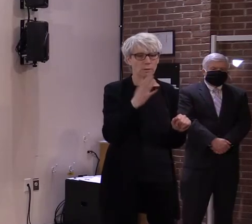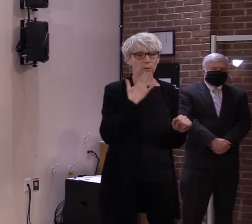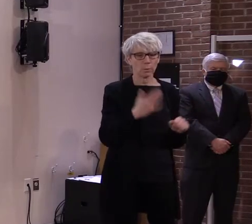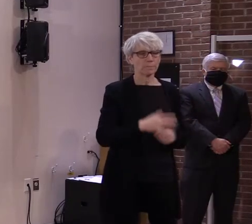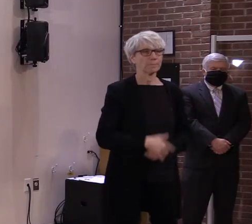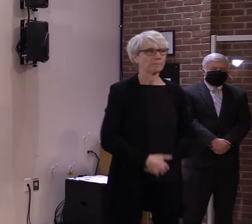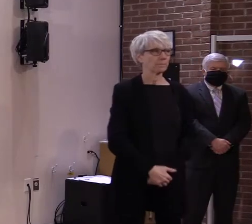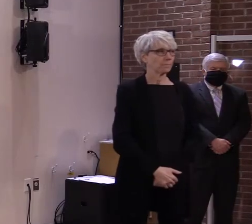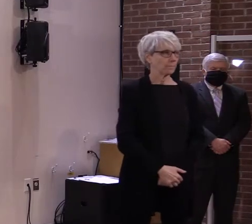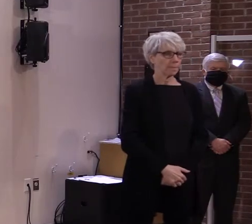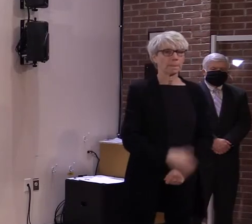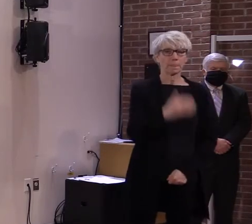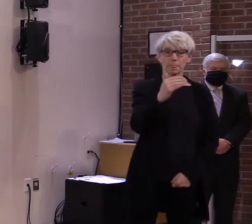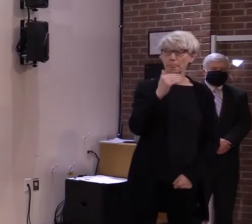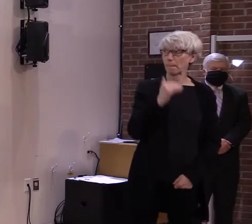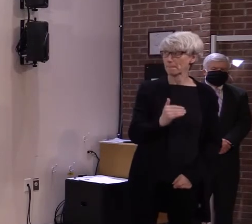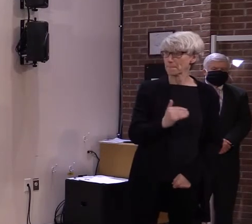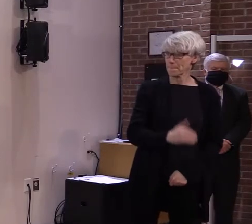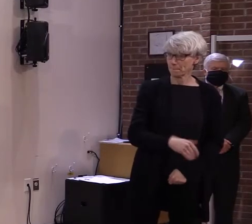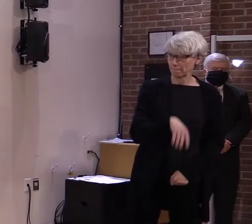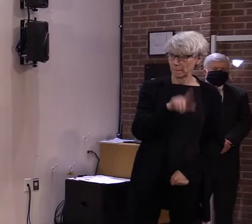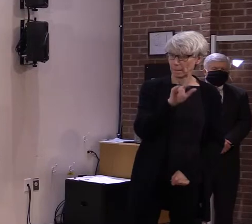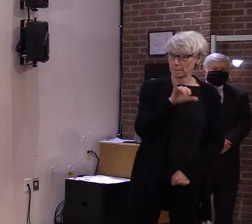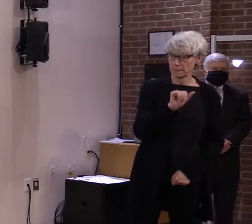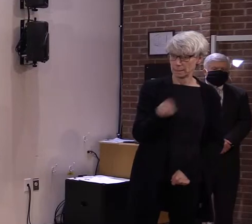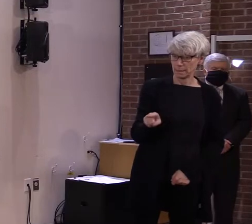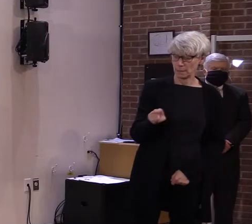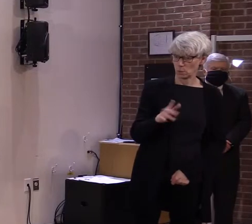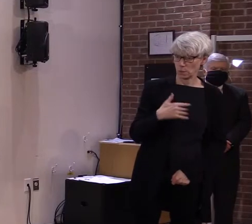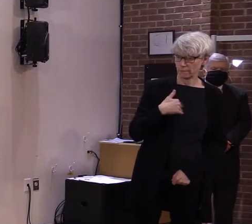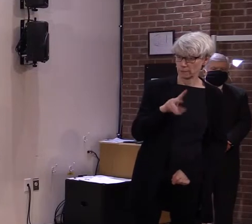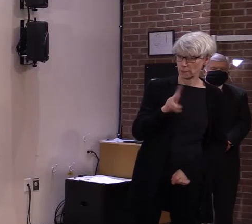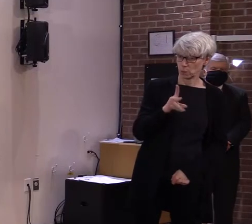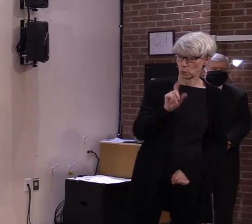All right. Lisa, were you all set?